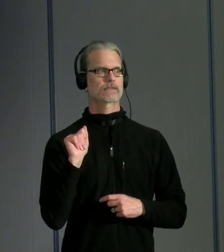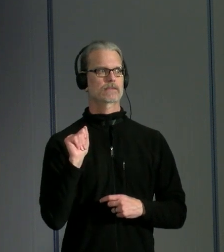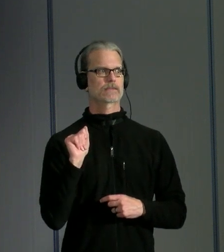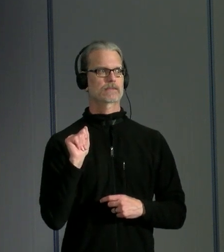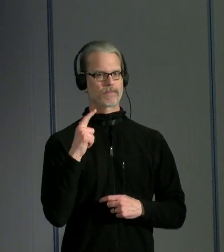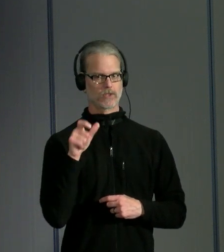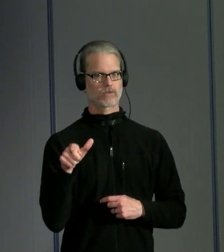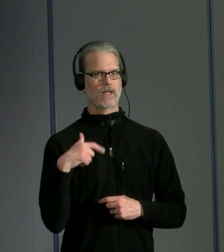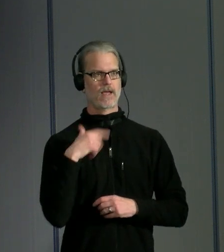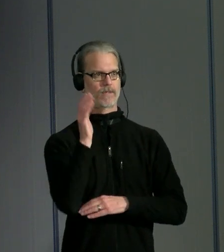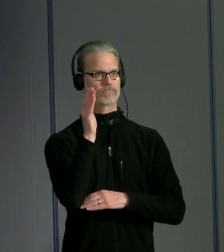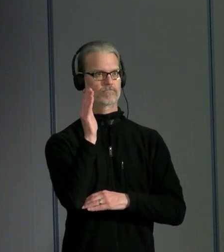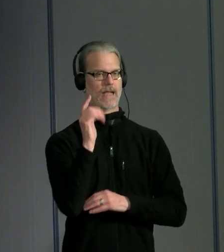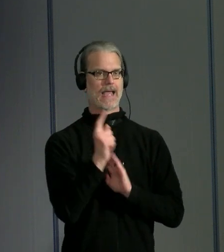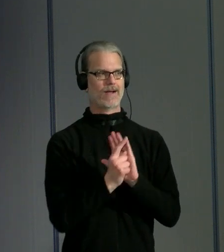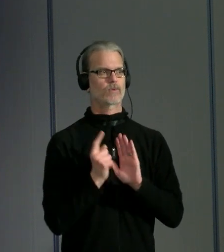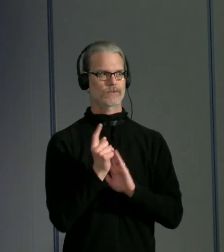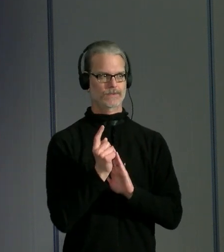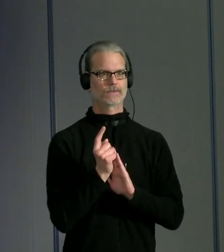hour-long session.